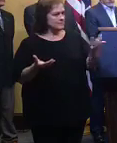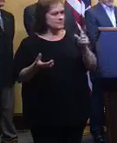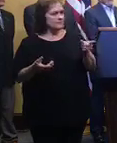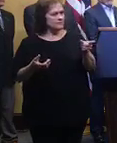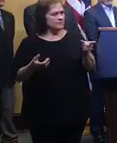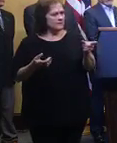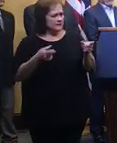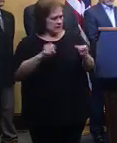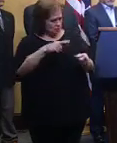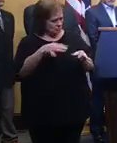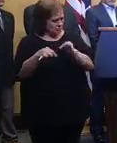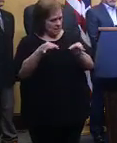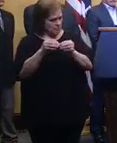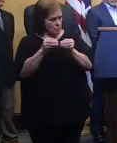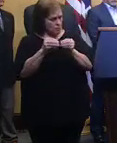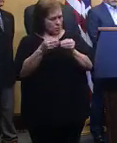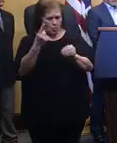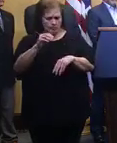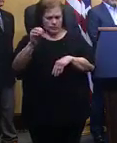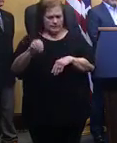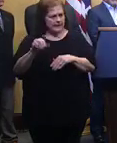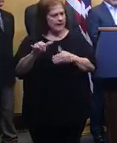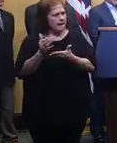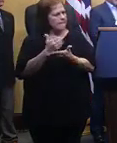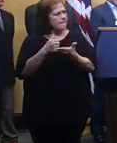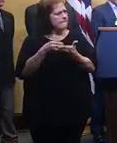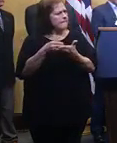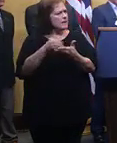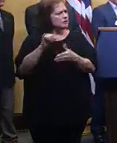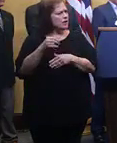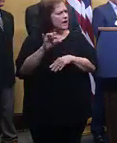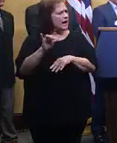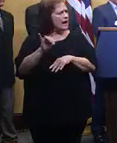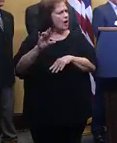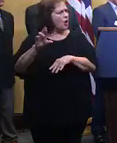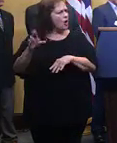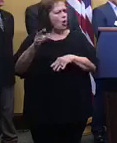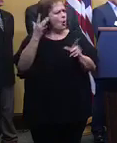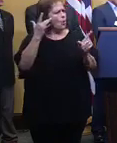Can you clarify this 1% of funds spent on JIRR and why